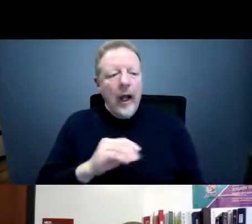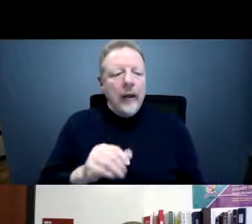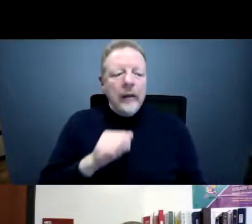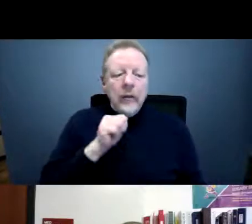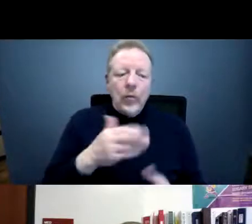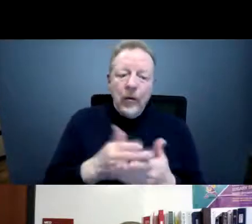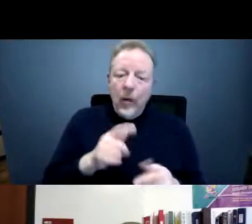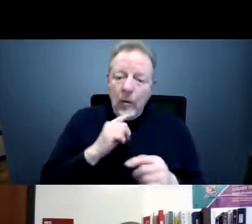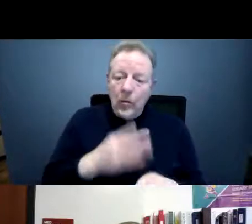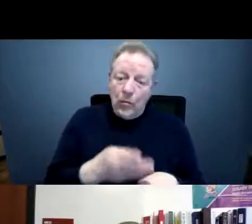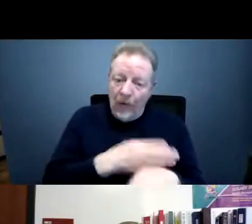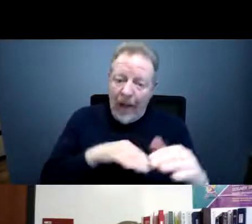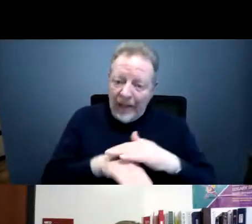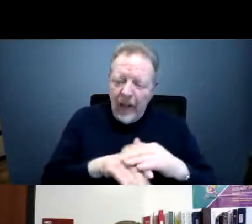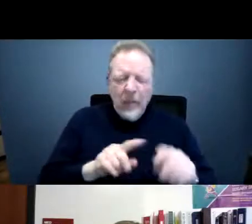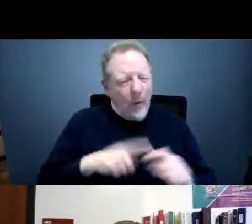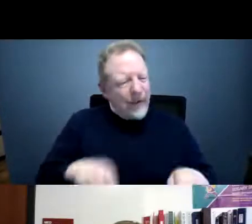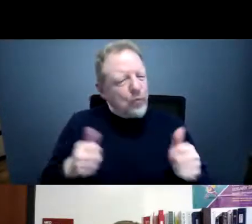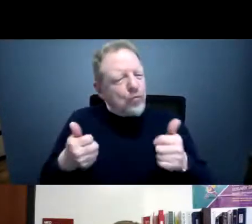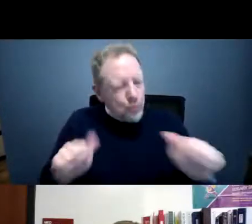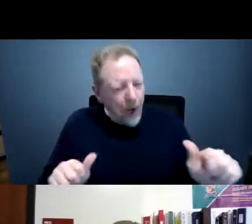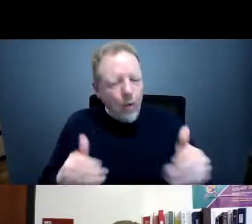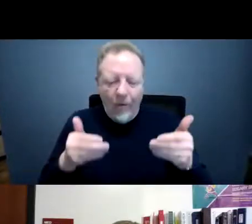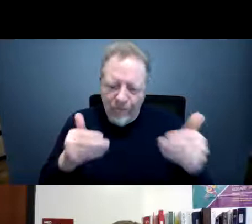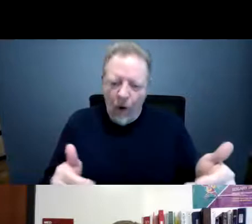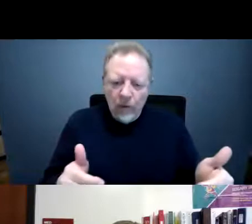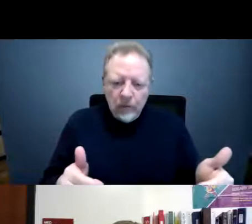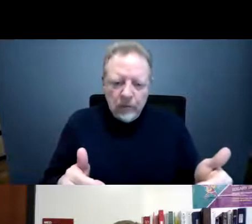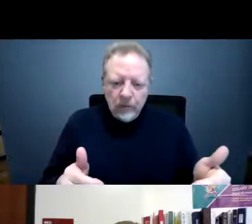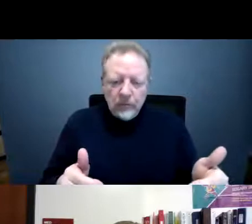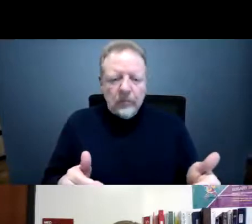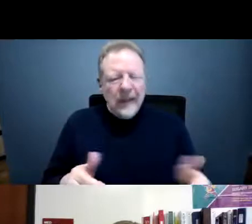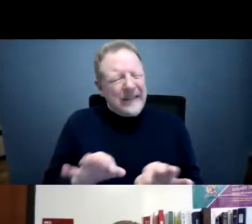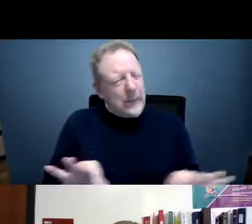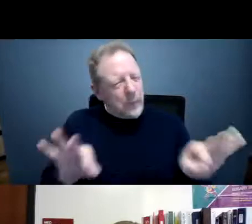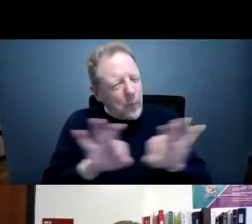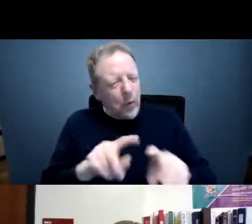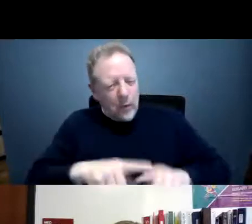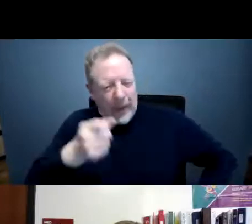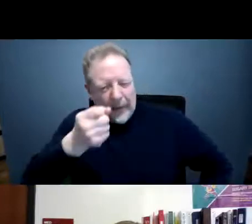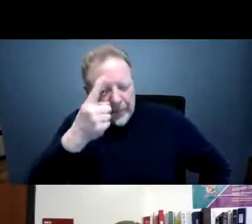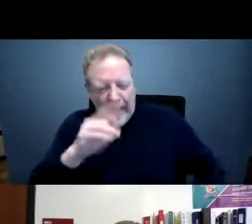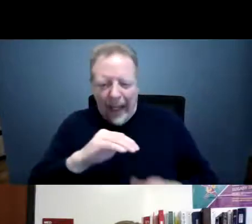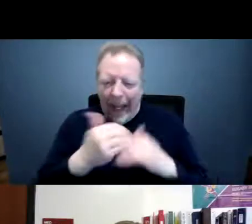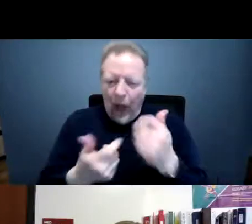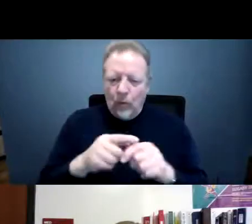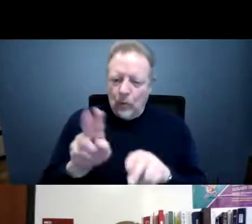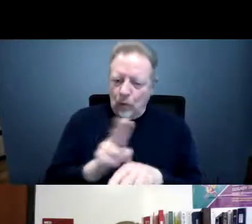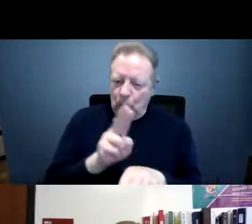don't try, we can't go forward. It's important to understand how to use interpreters appropriately and